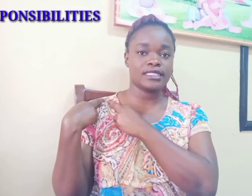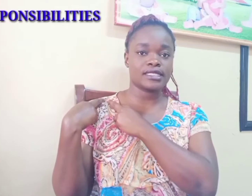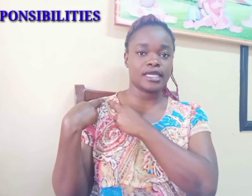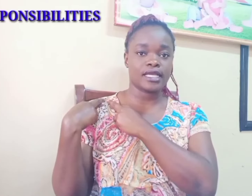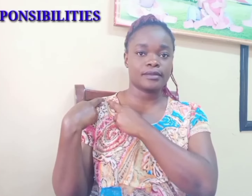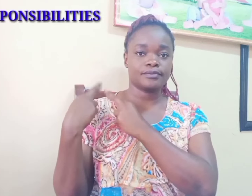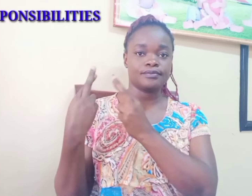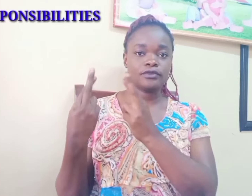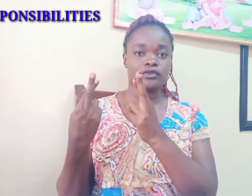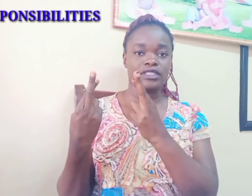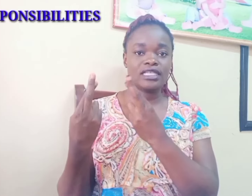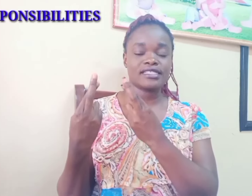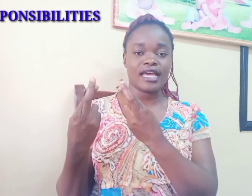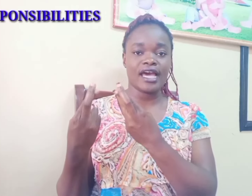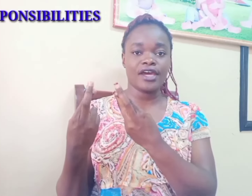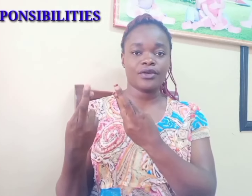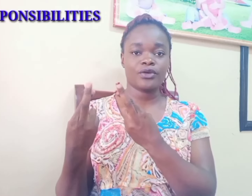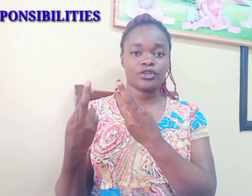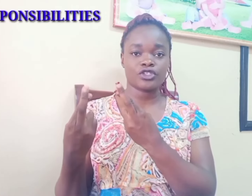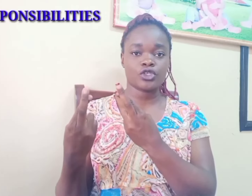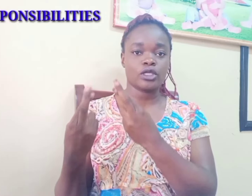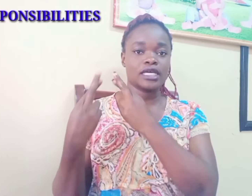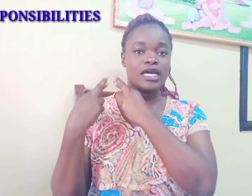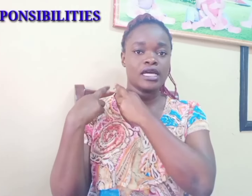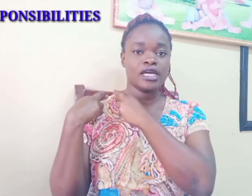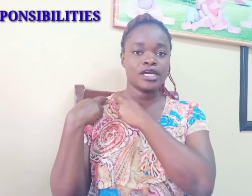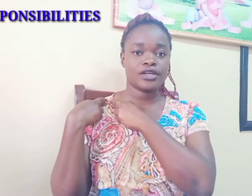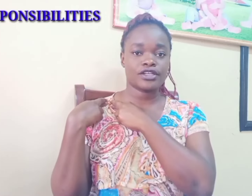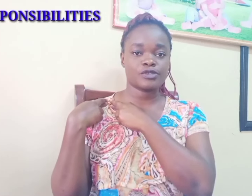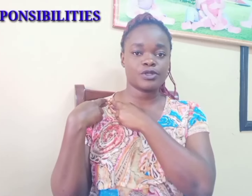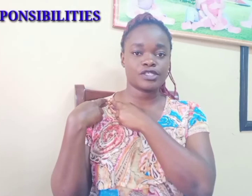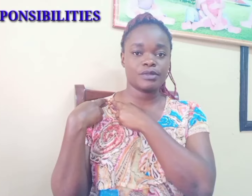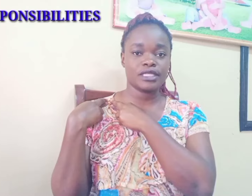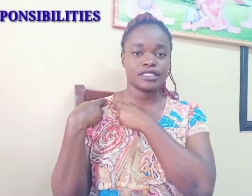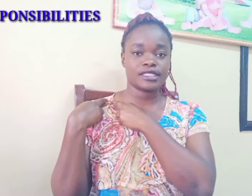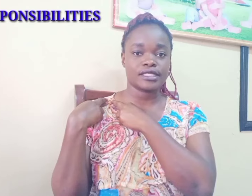Responsibility with letter R on your shoulder. Responsibility,